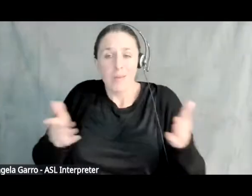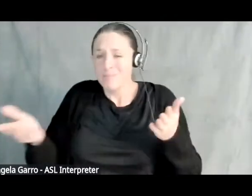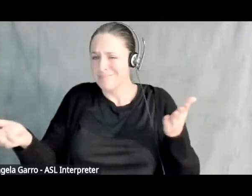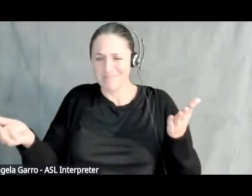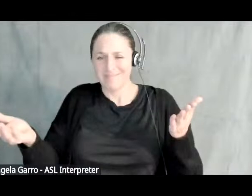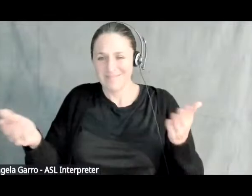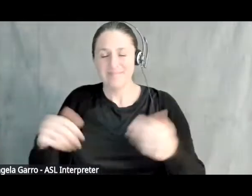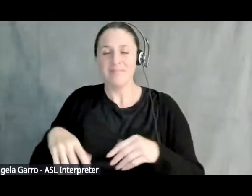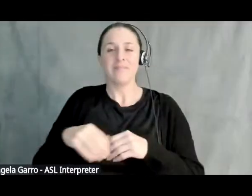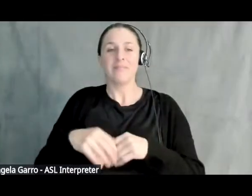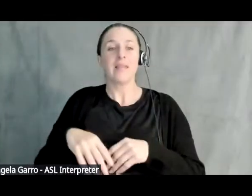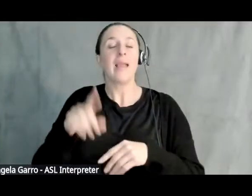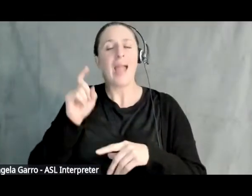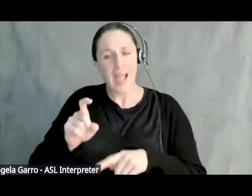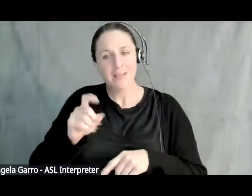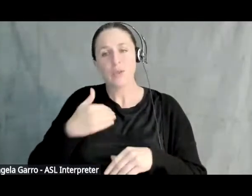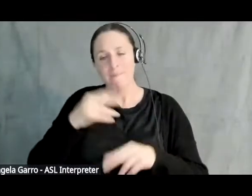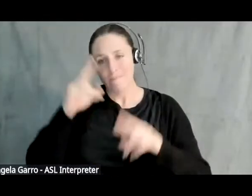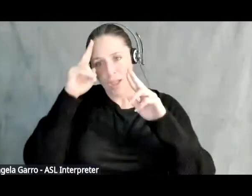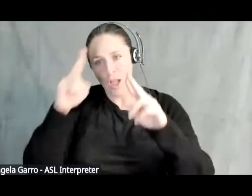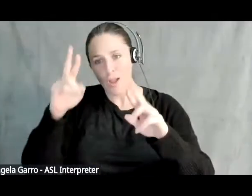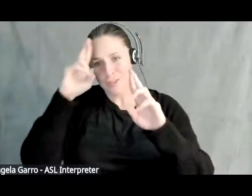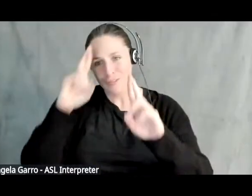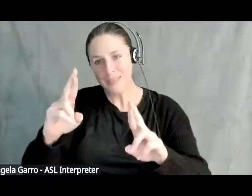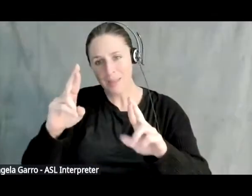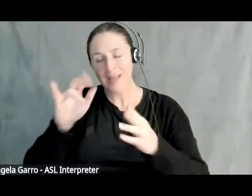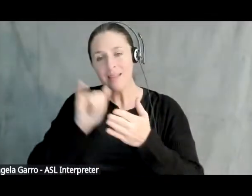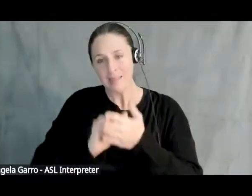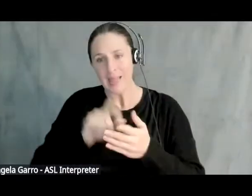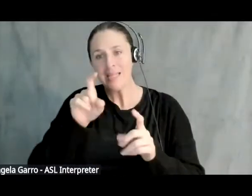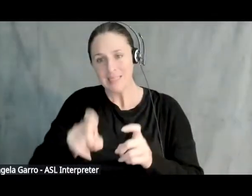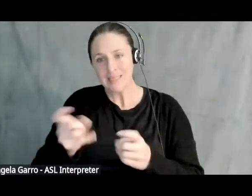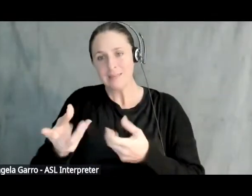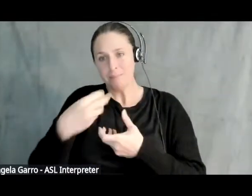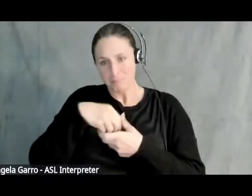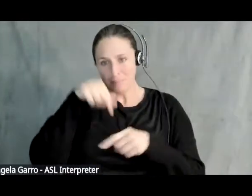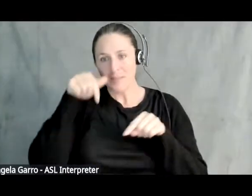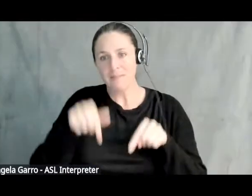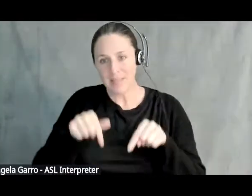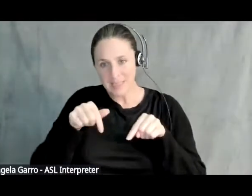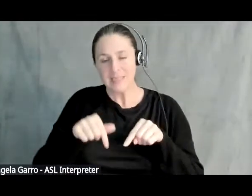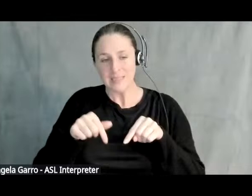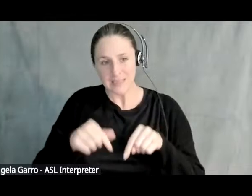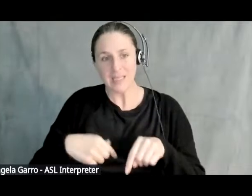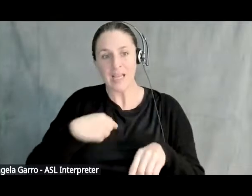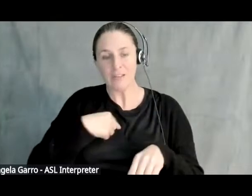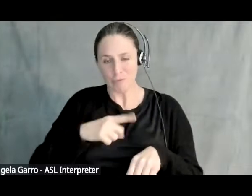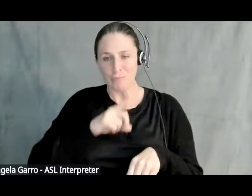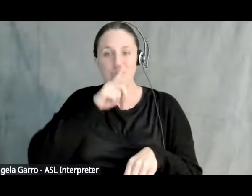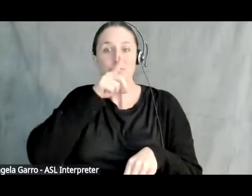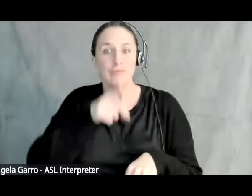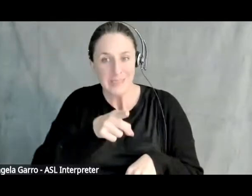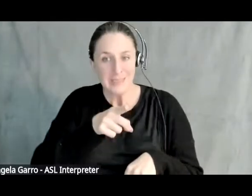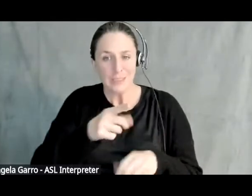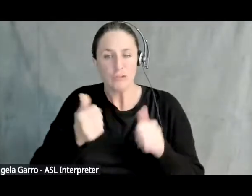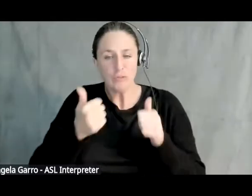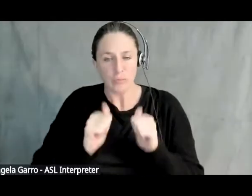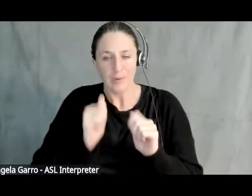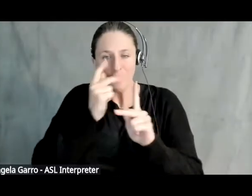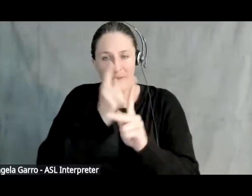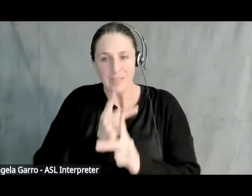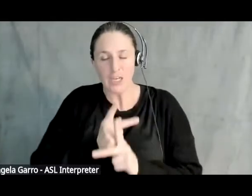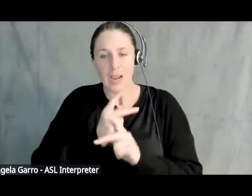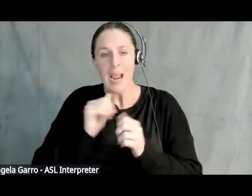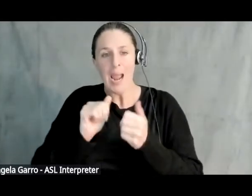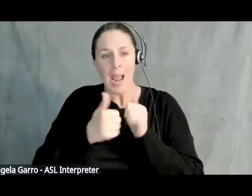there has to be some honor and respect that needs to be part of this. And so I've been really trying to figure out how to get this